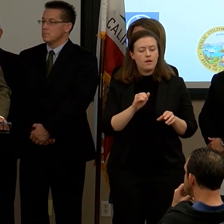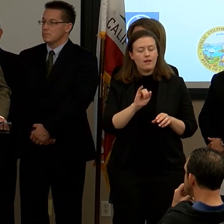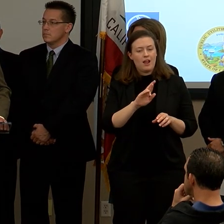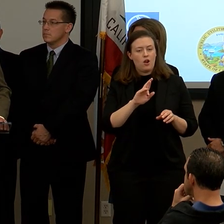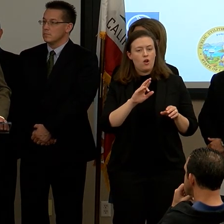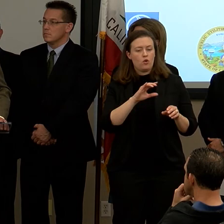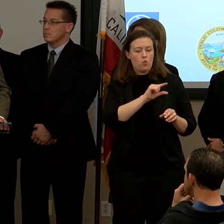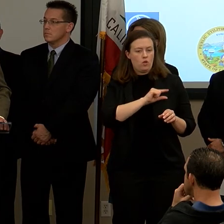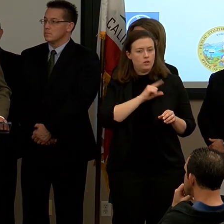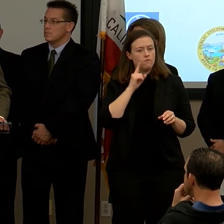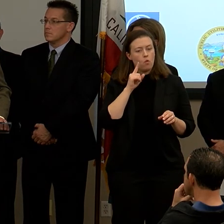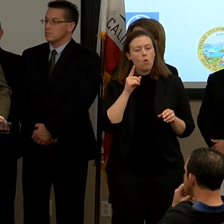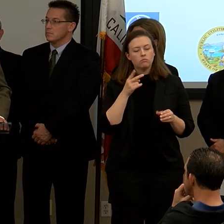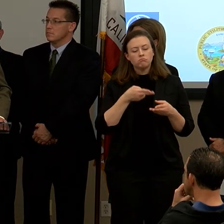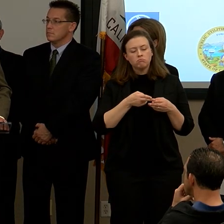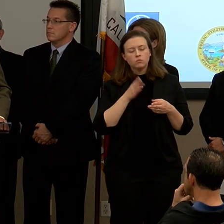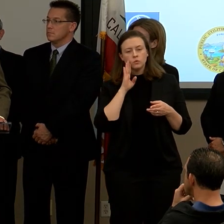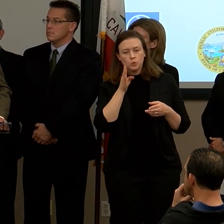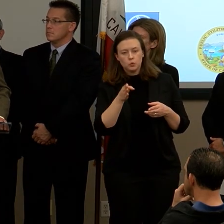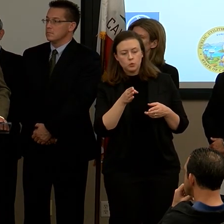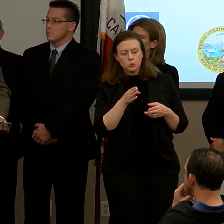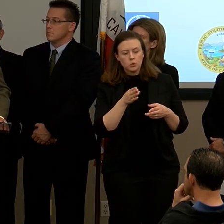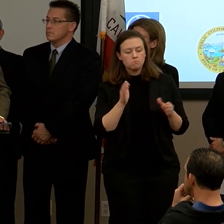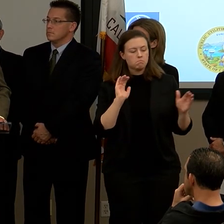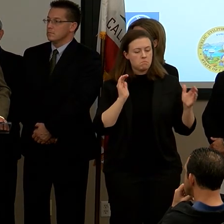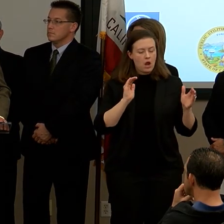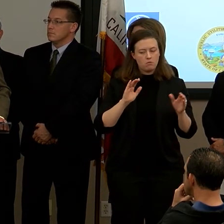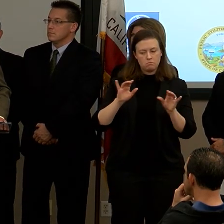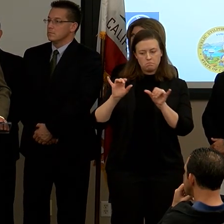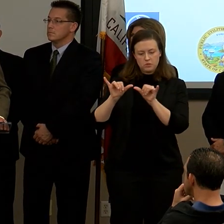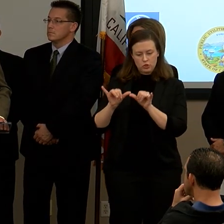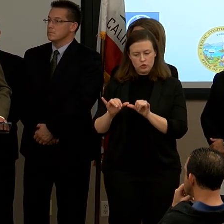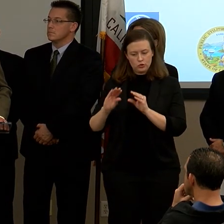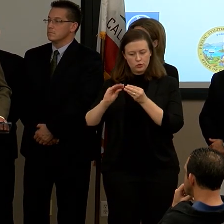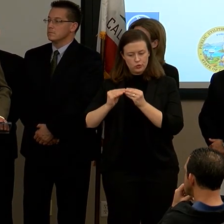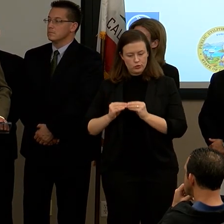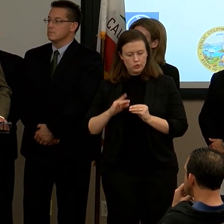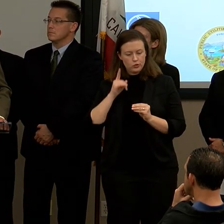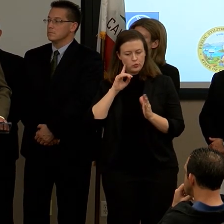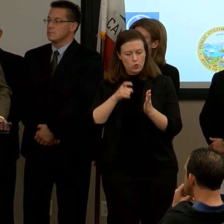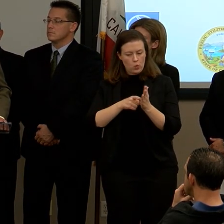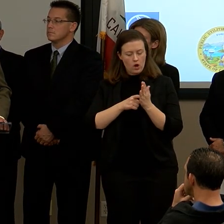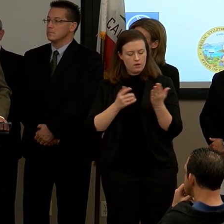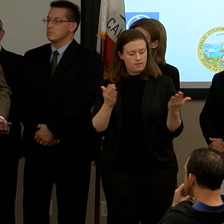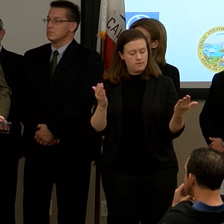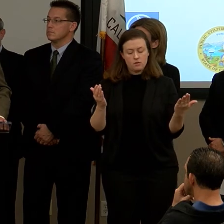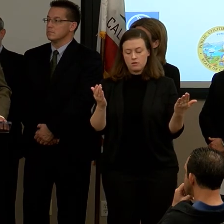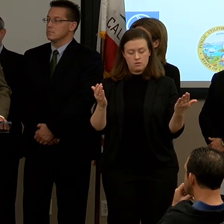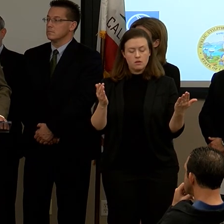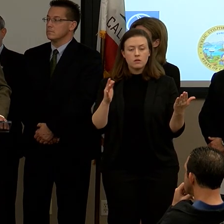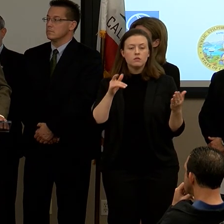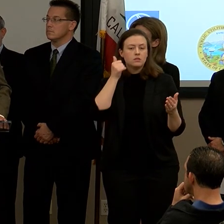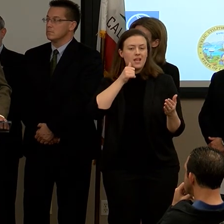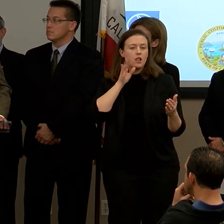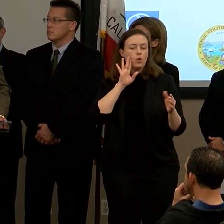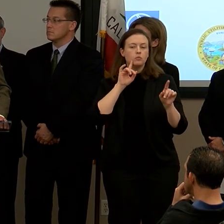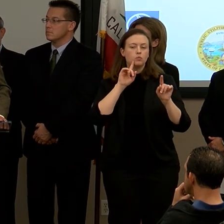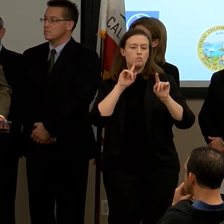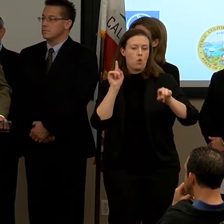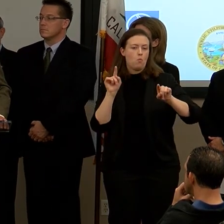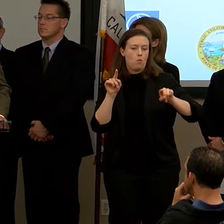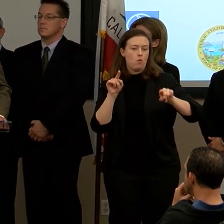for this foreseeable future, compare our measurements to the criteria, and report results on a daily basis.